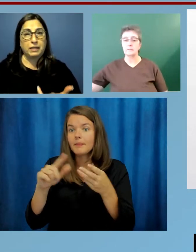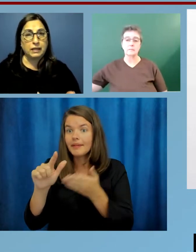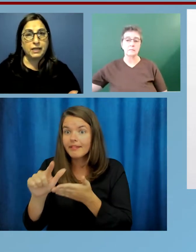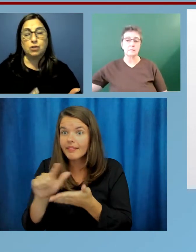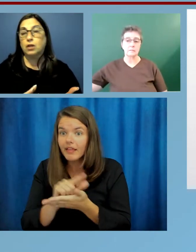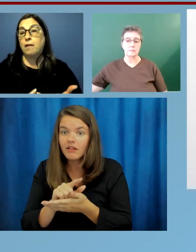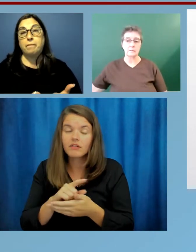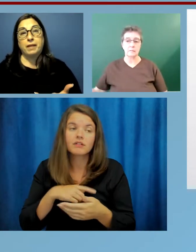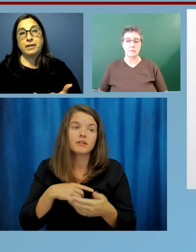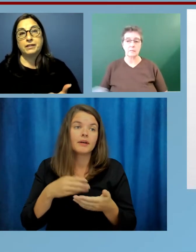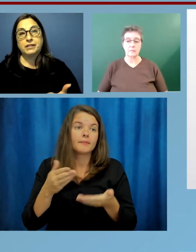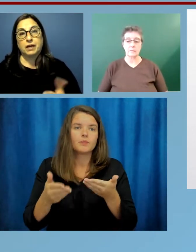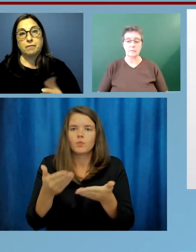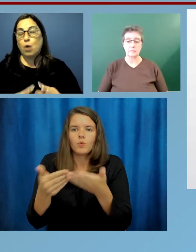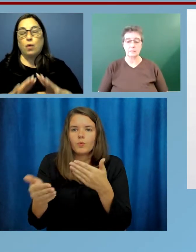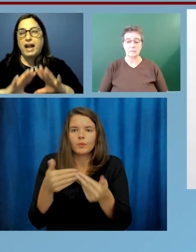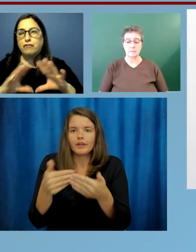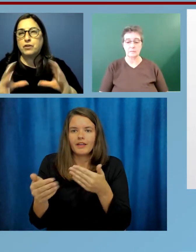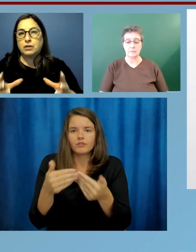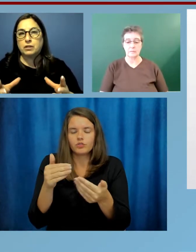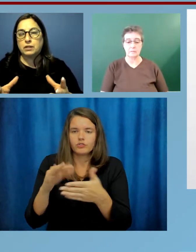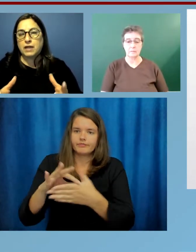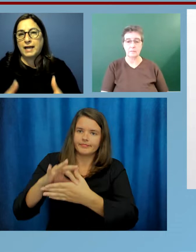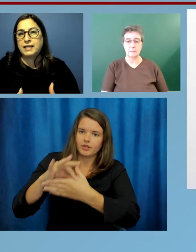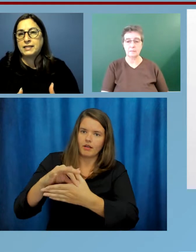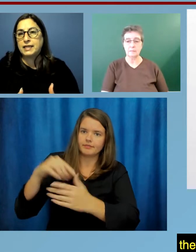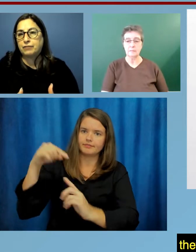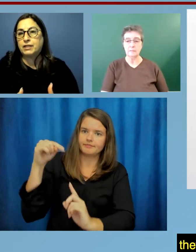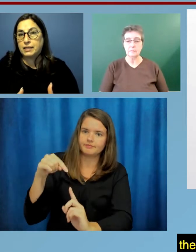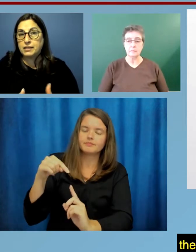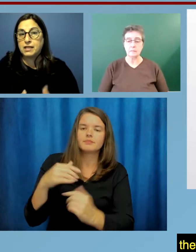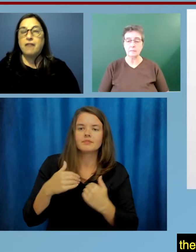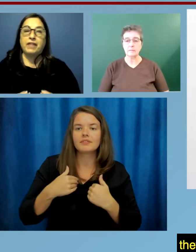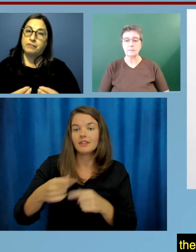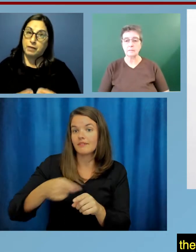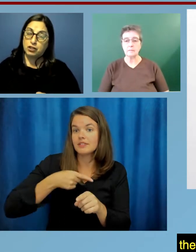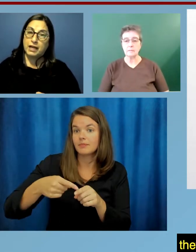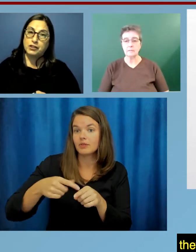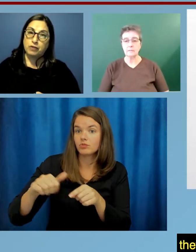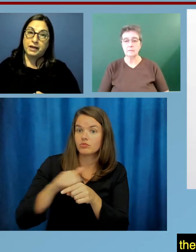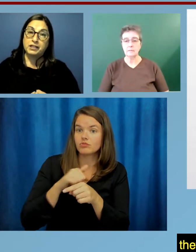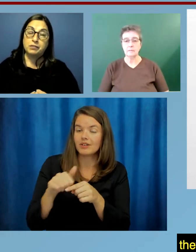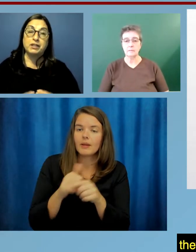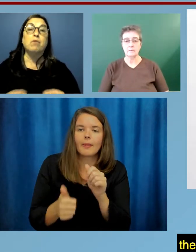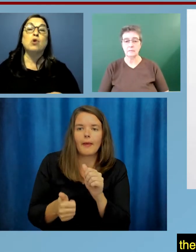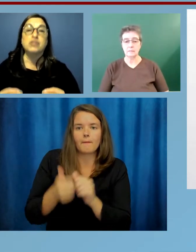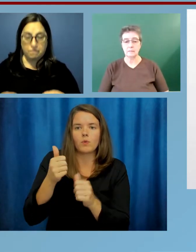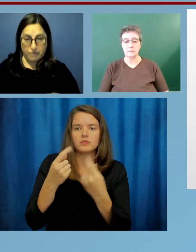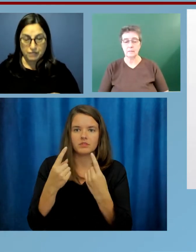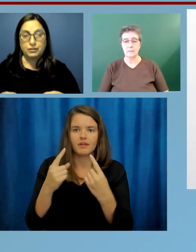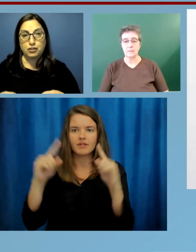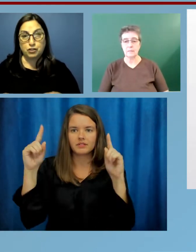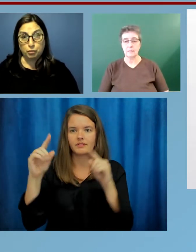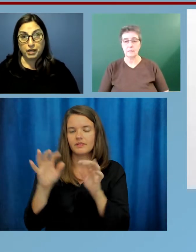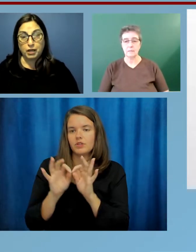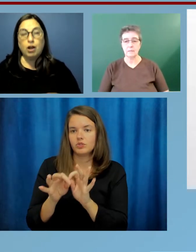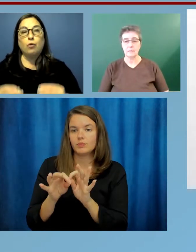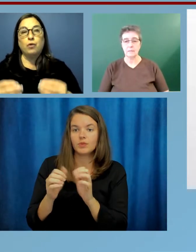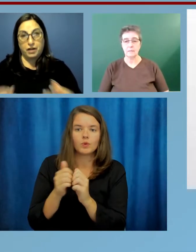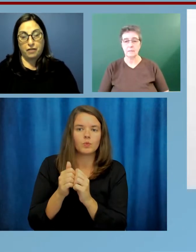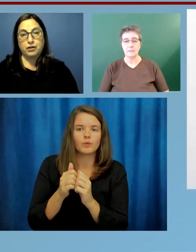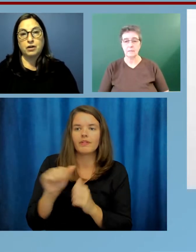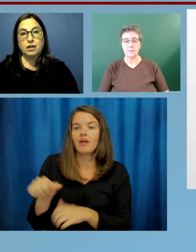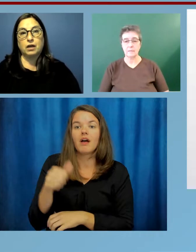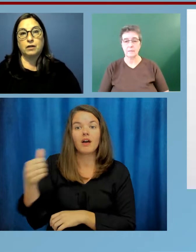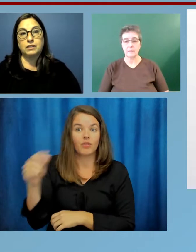could it be legal, maybe it's whatever the content area is, they have specialized training to be the most effective in interpreting